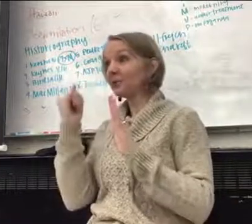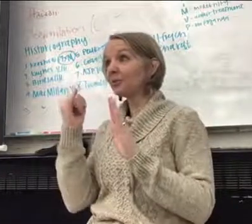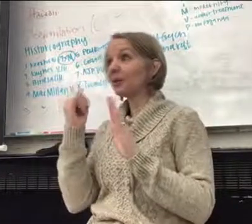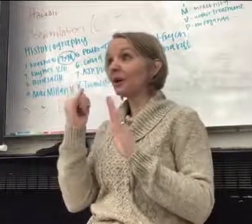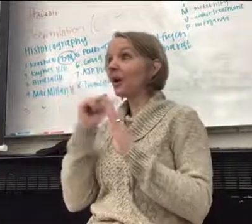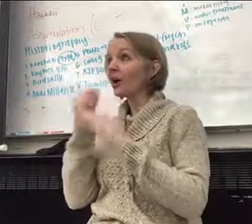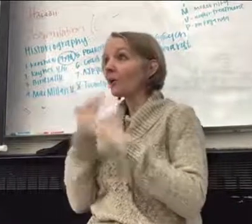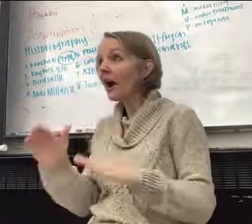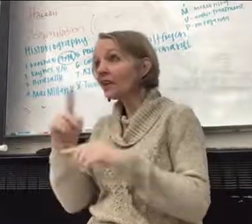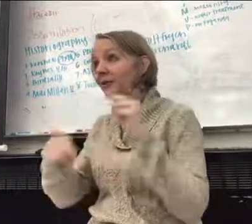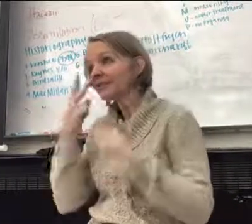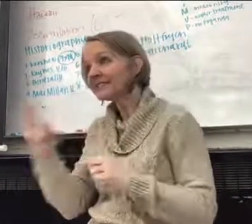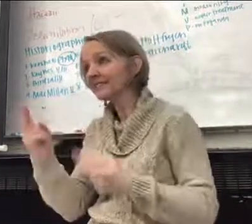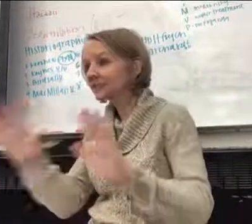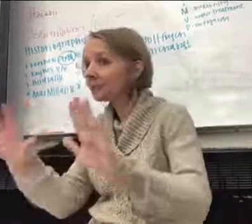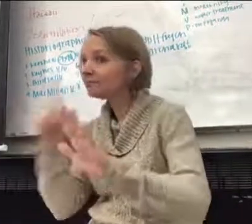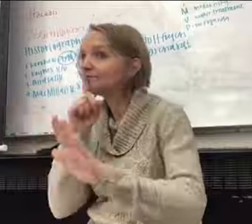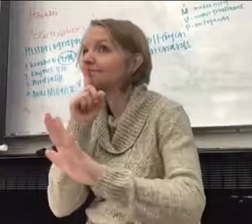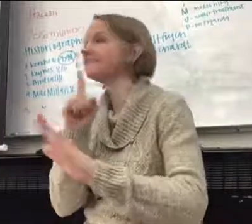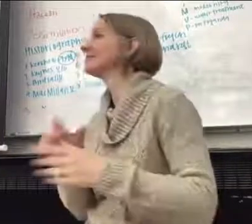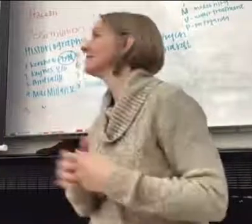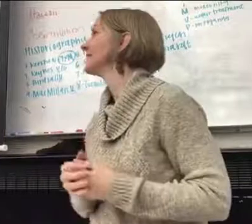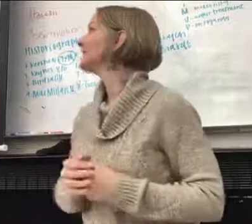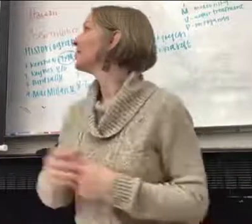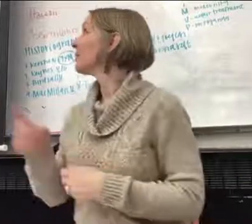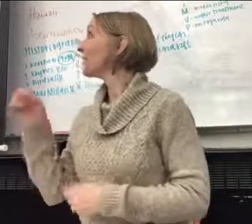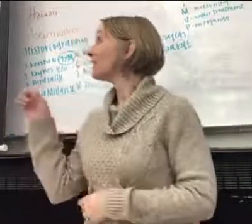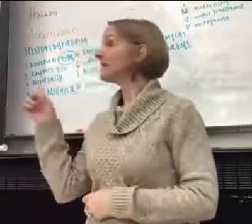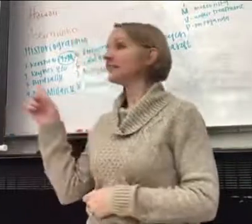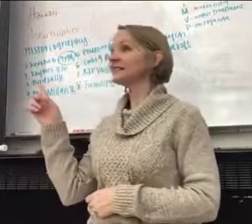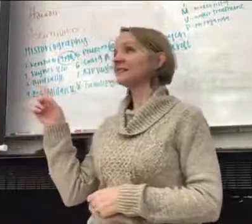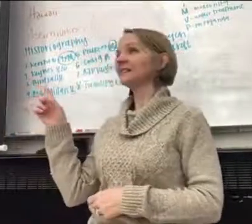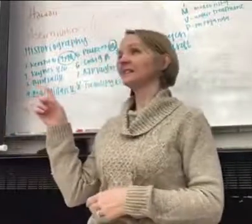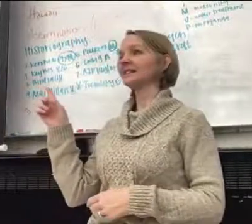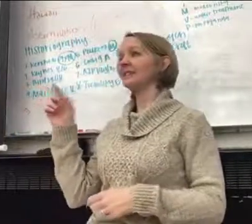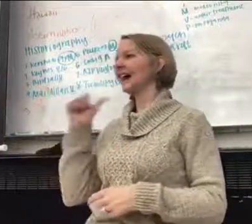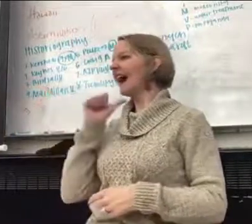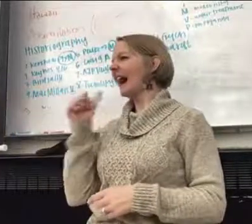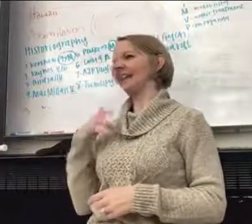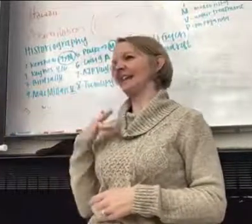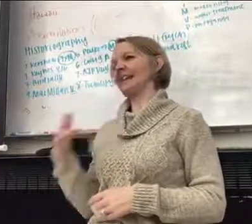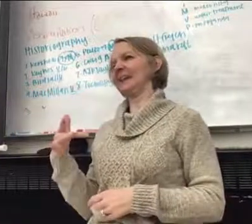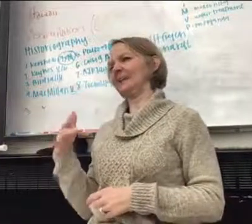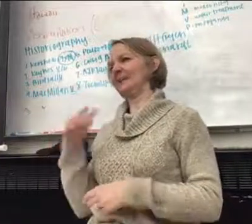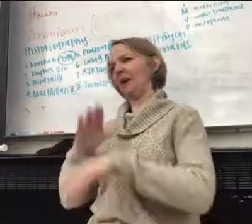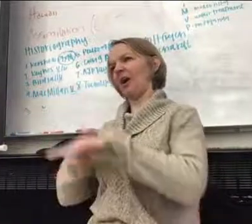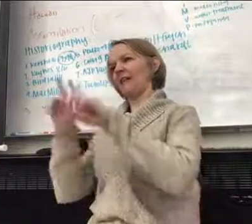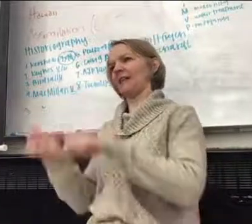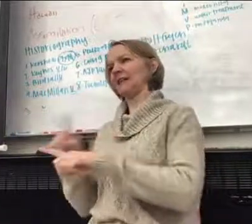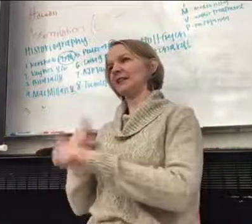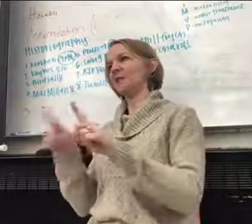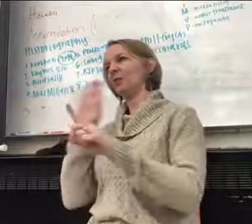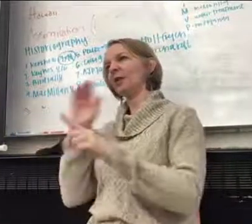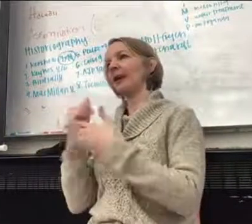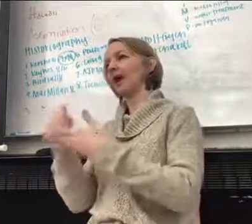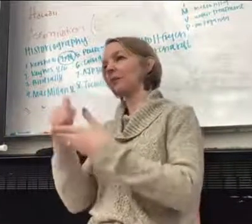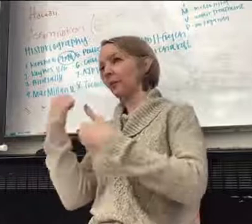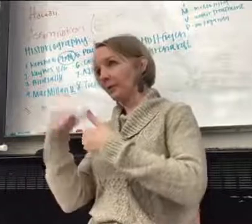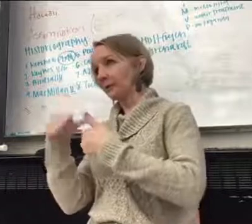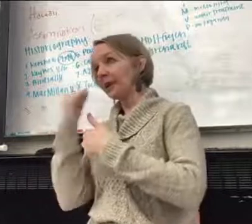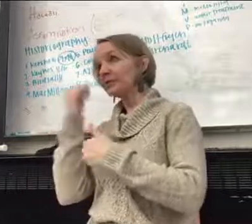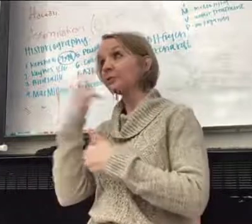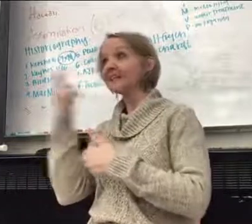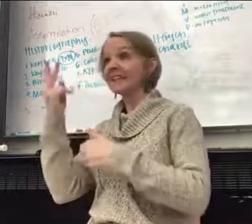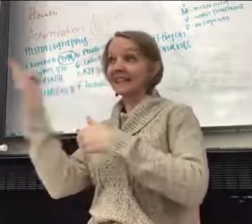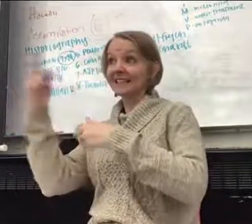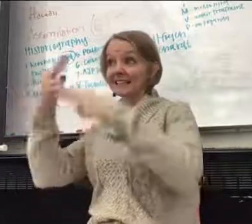Okay? So, this, by the way, is highly unlikely to be on your exam, but it's going to help trigger your memory. If you see